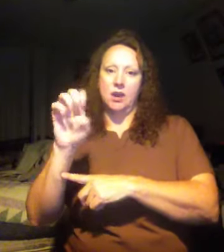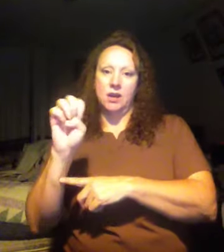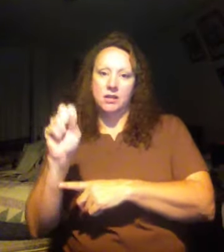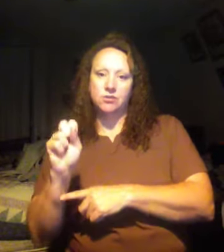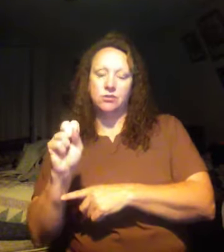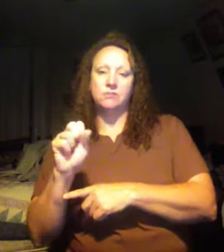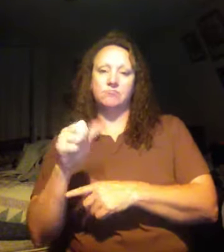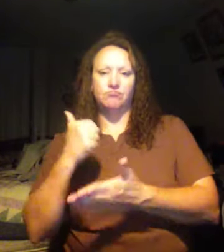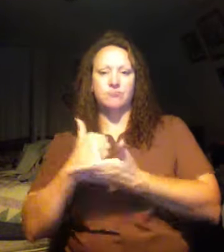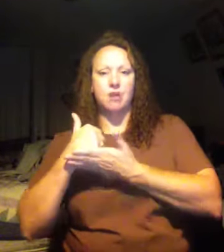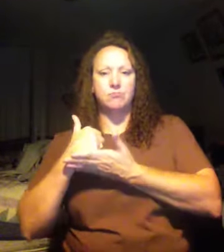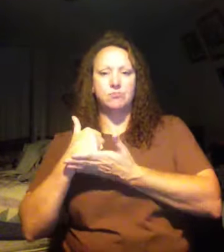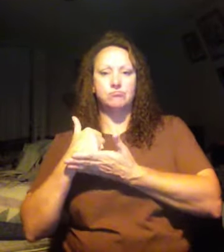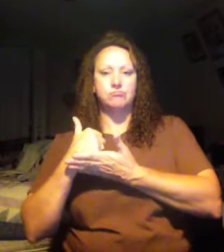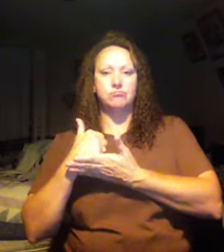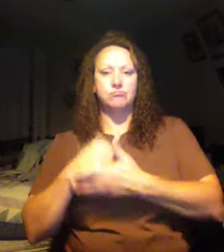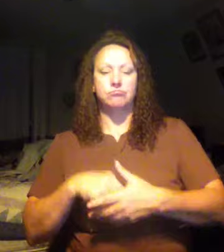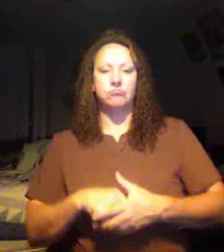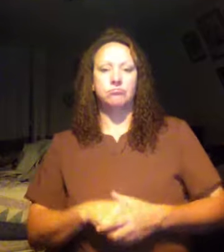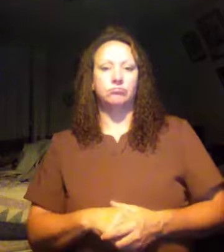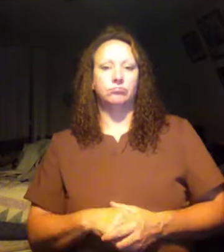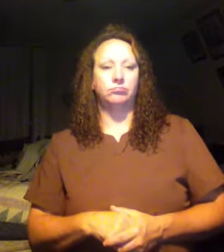A couple seconds to catch up on your notes.